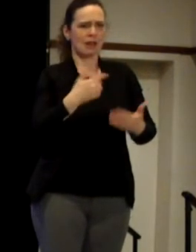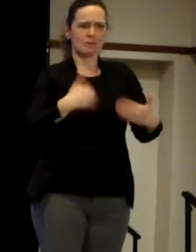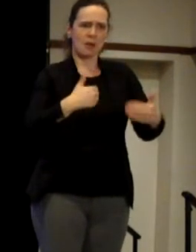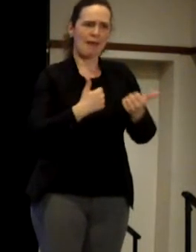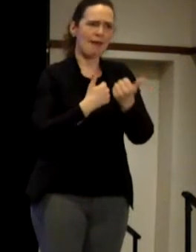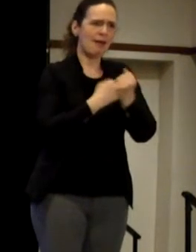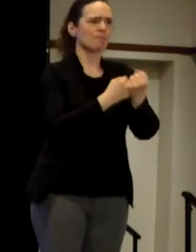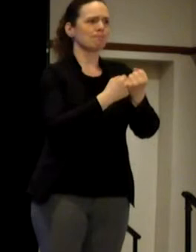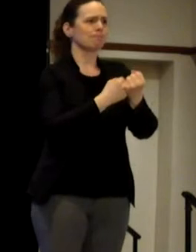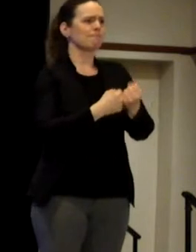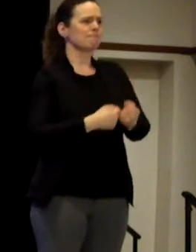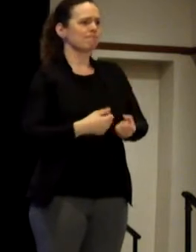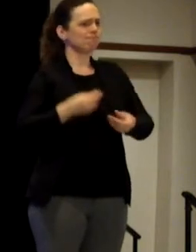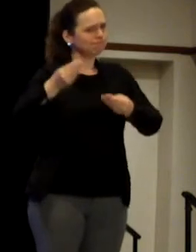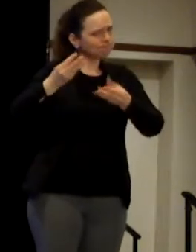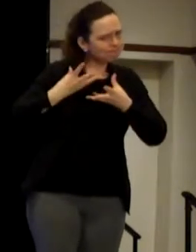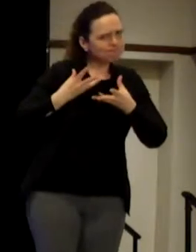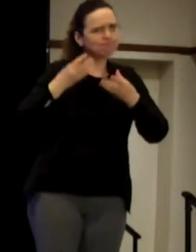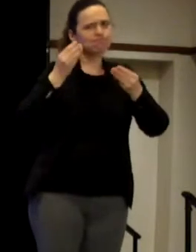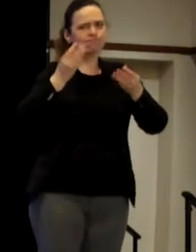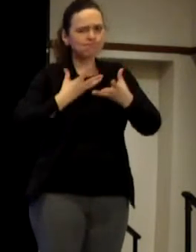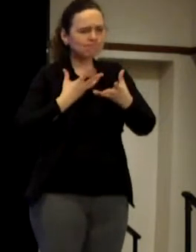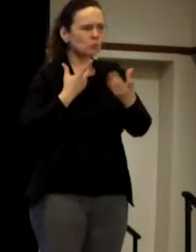the information we needed to give good policy.